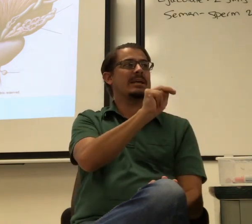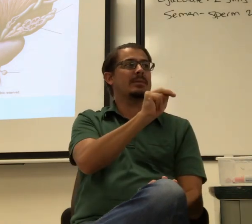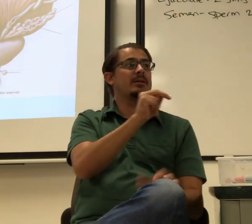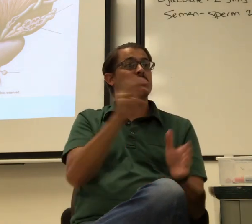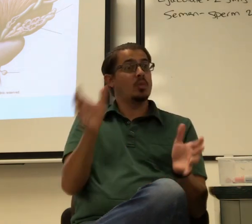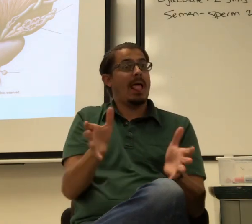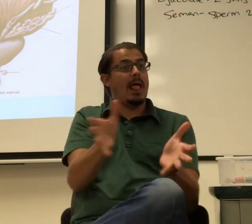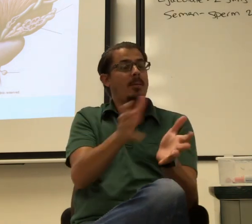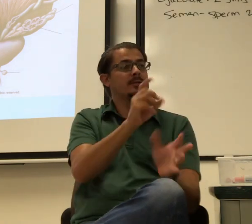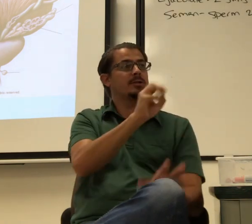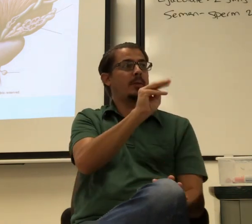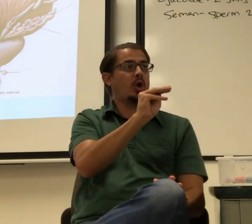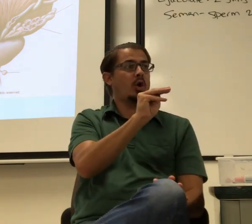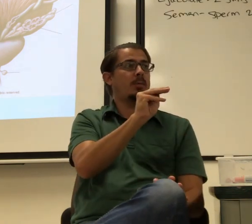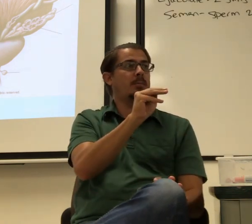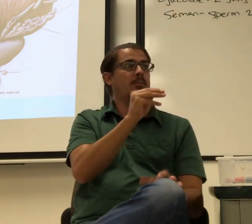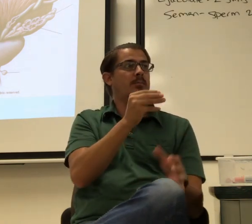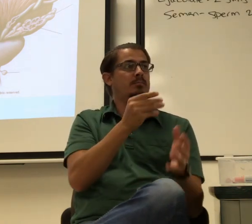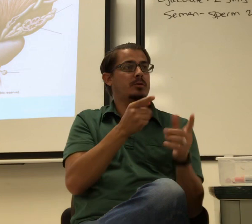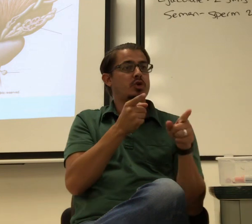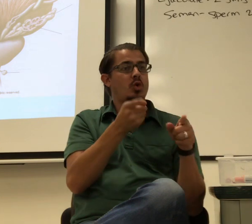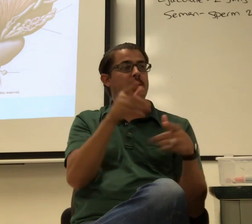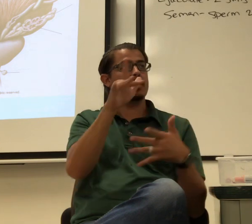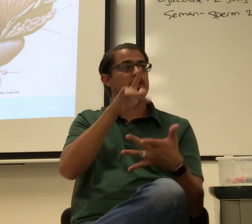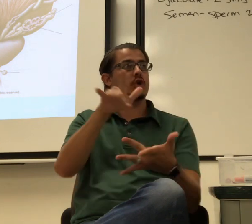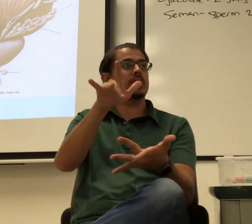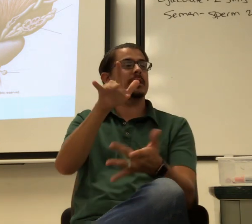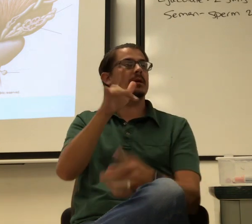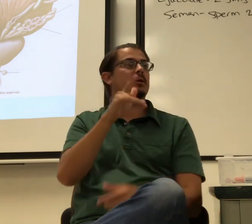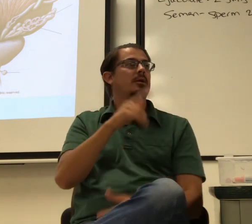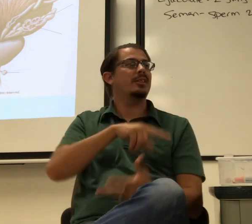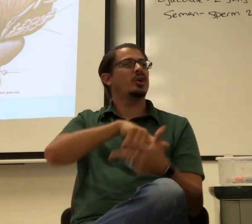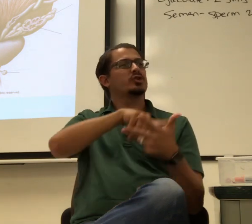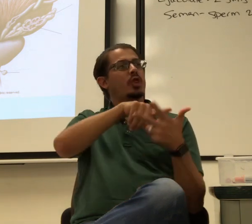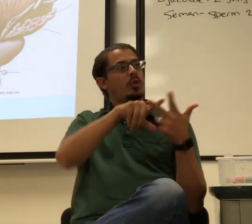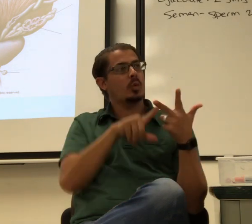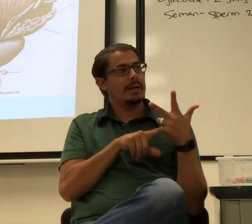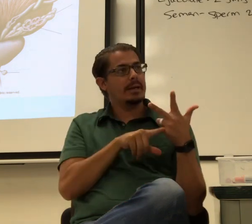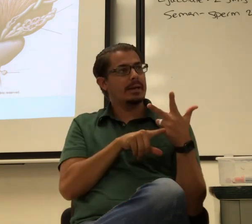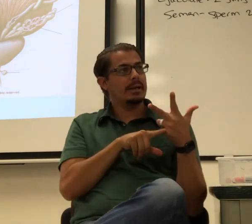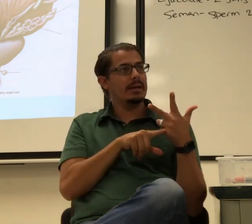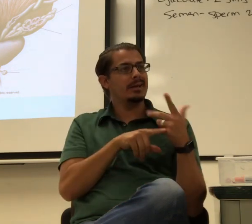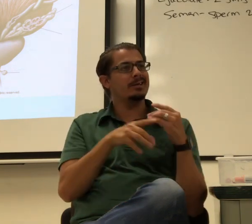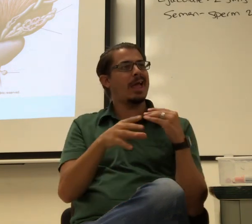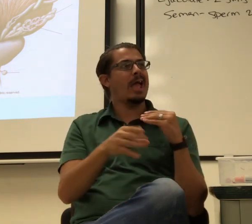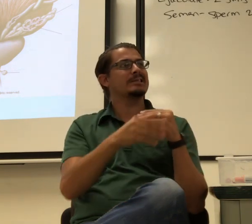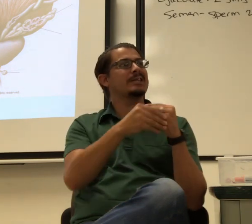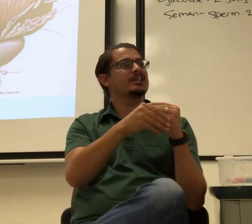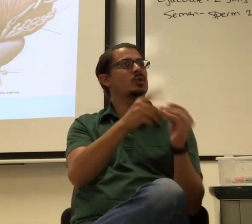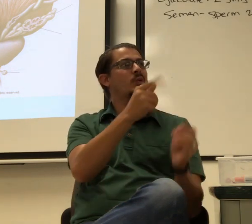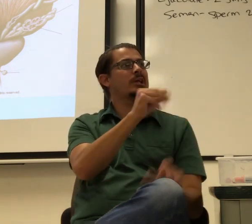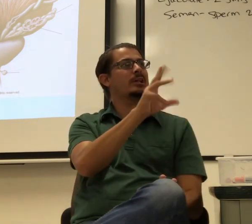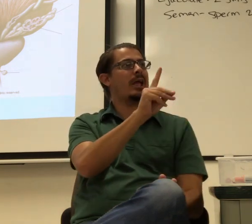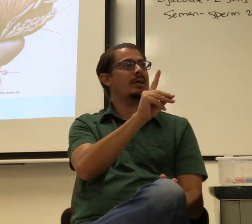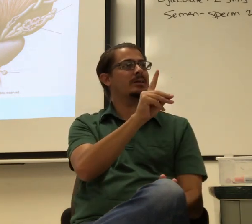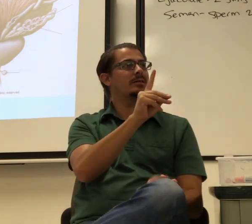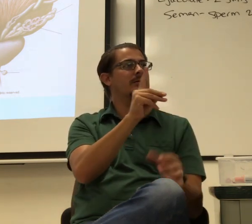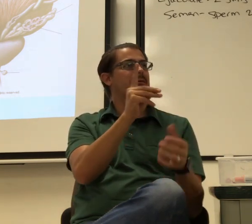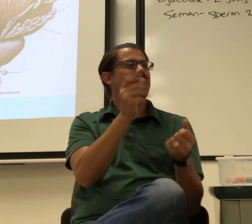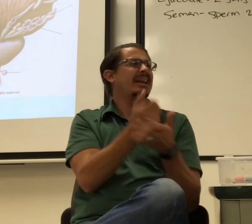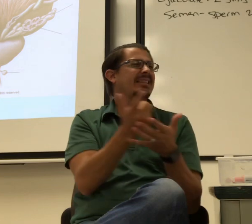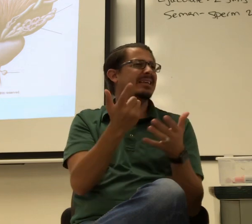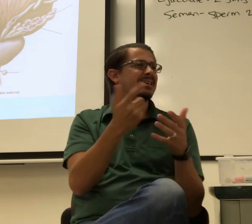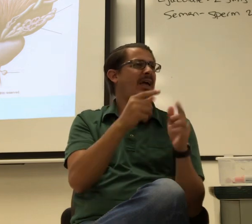along its journey are these 3 accessory glands. Anything they tend to use the